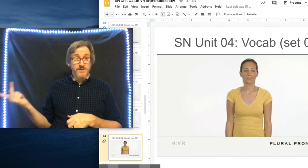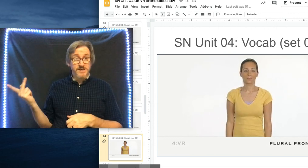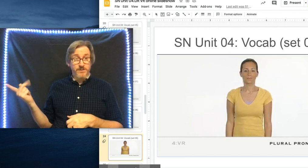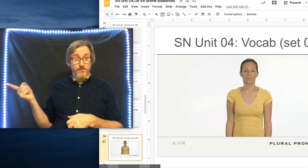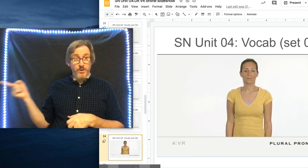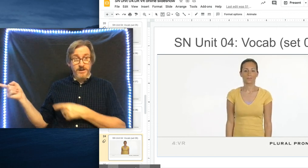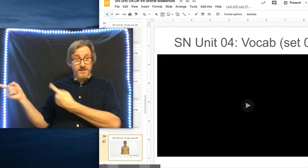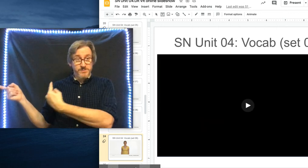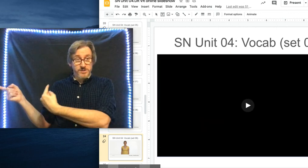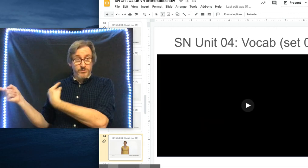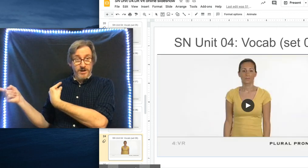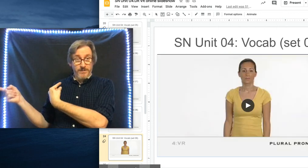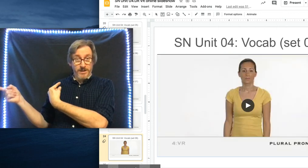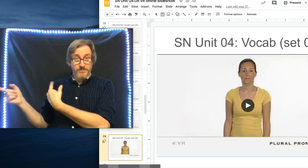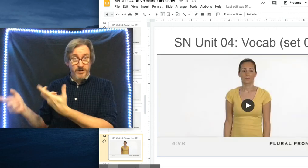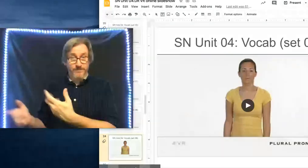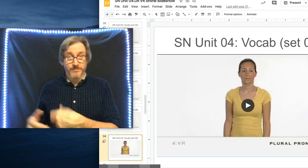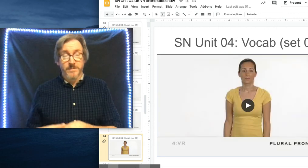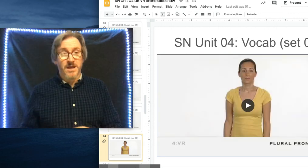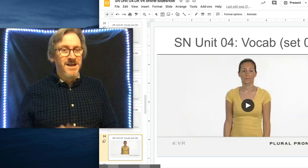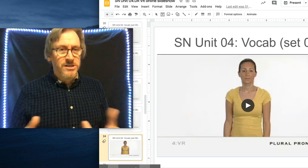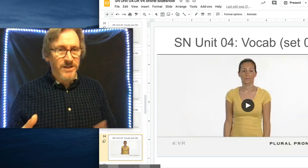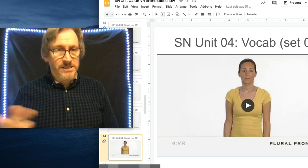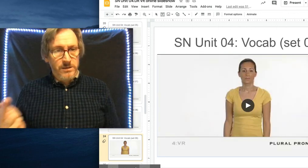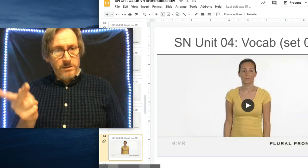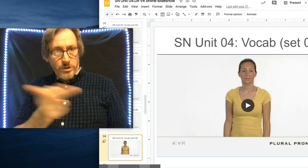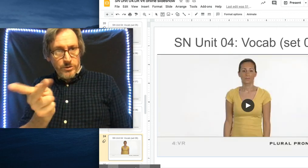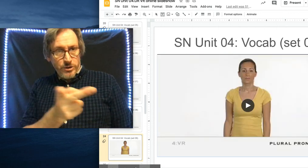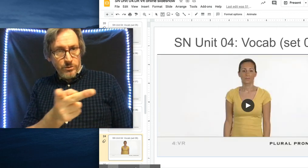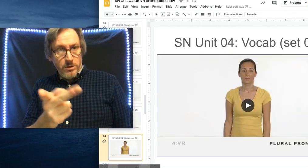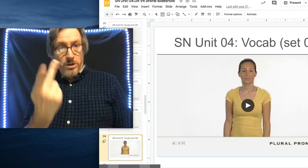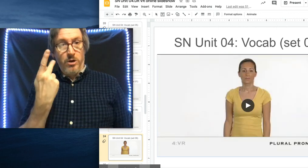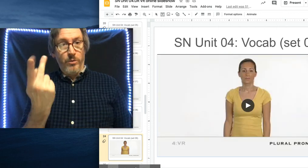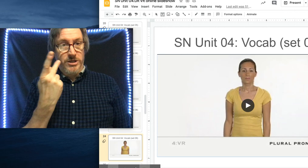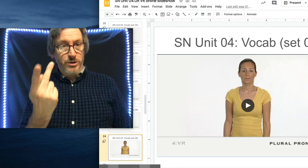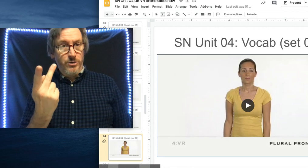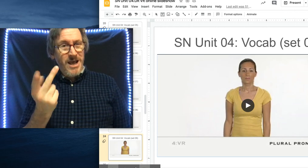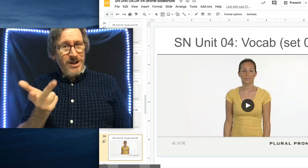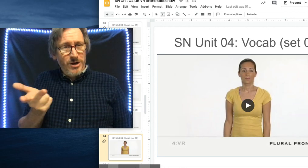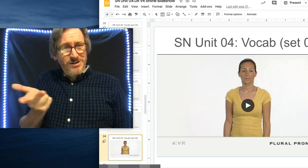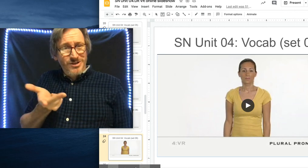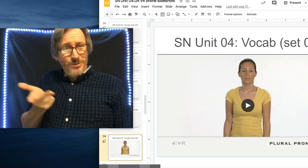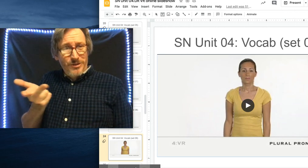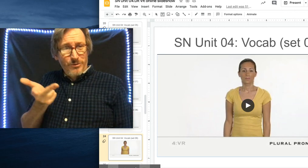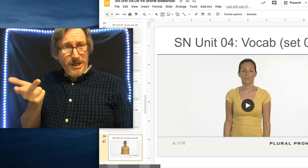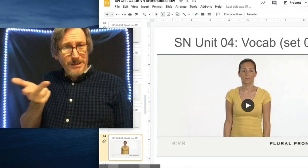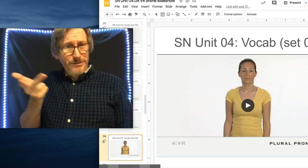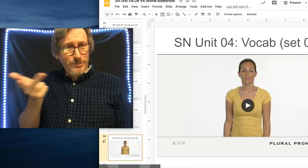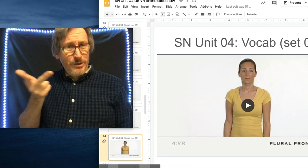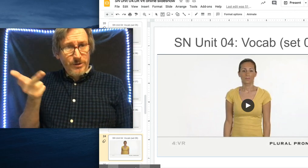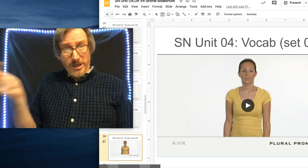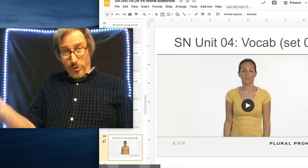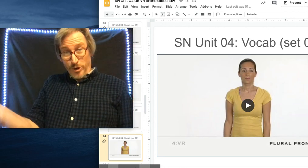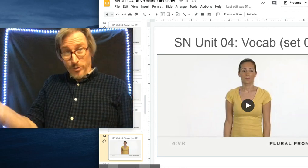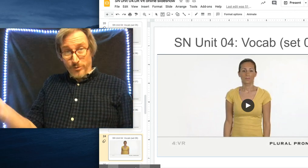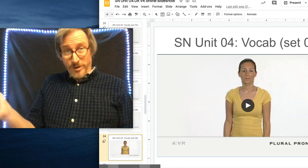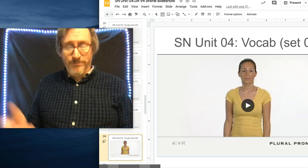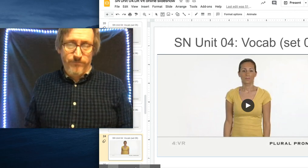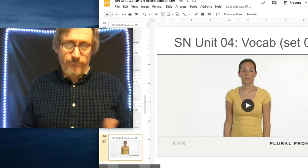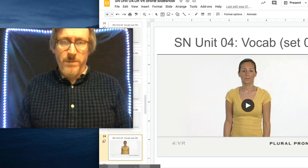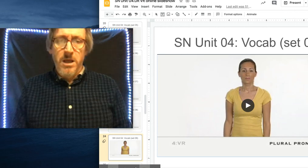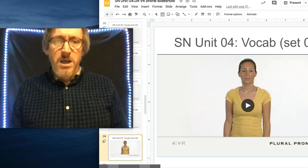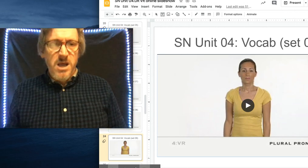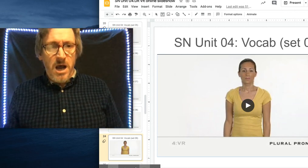Notice how it's like pointing at this person, pointing at me, right? So that's it. You 2, we 2. You can also do it with 3, we 3, or you